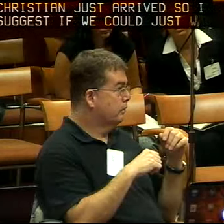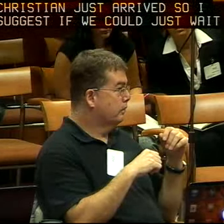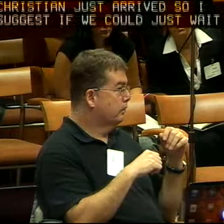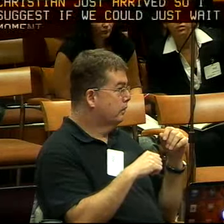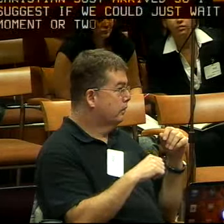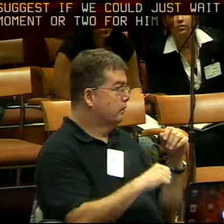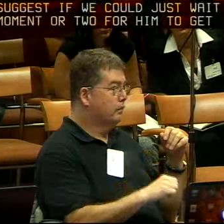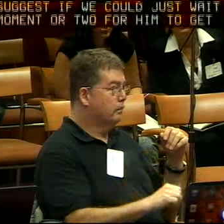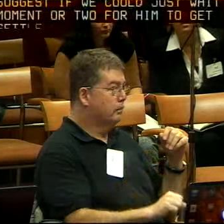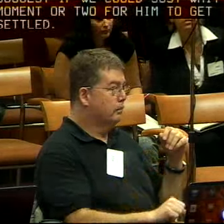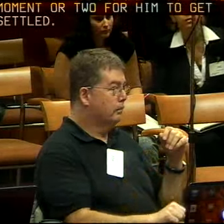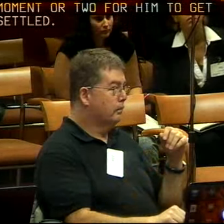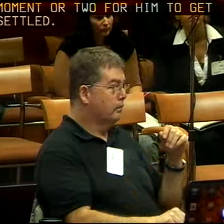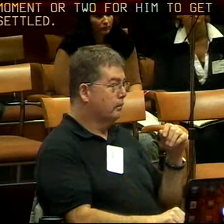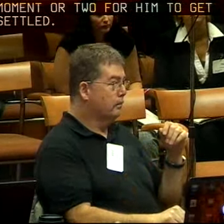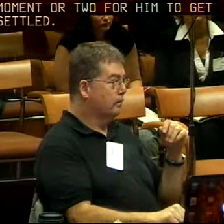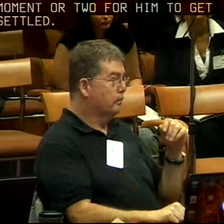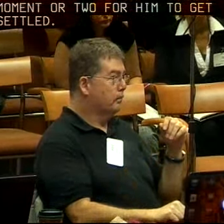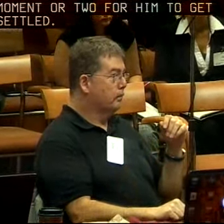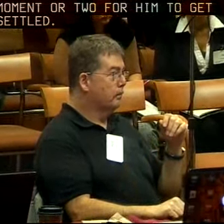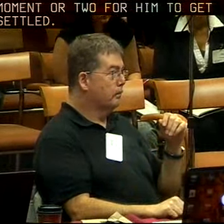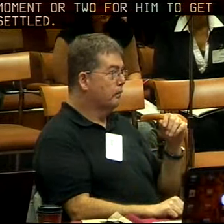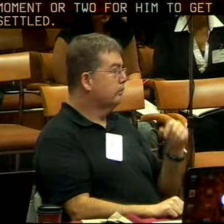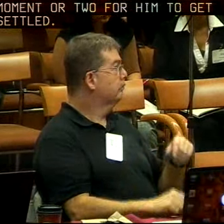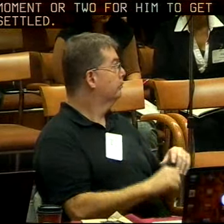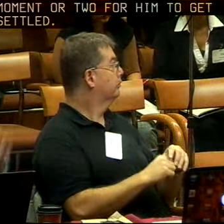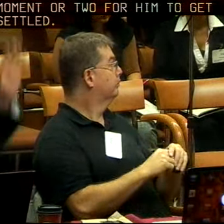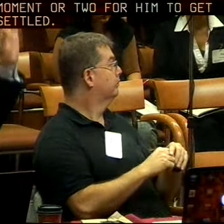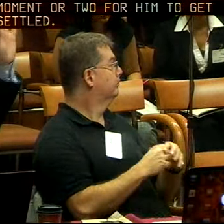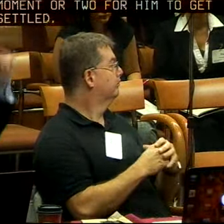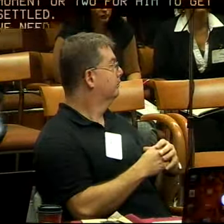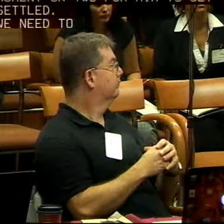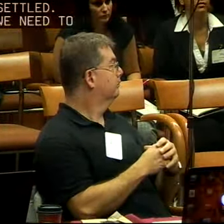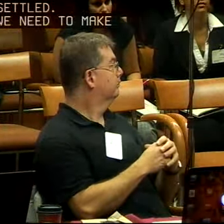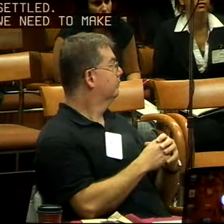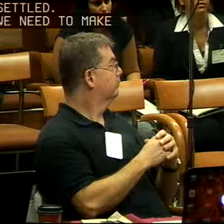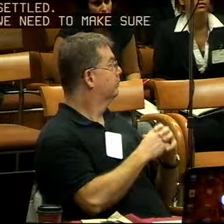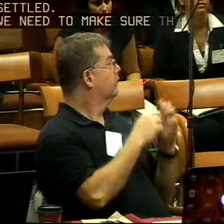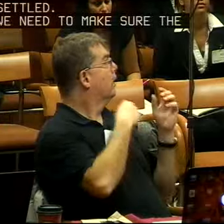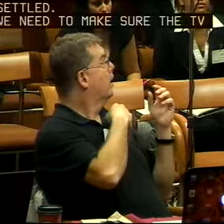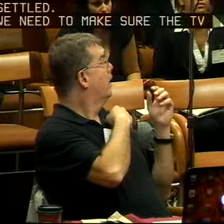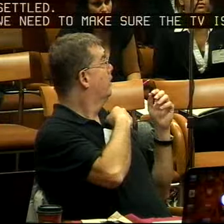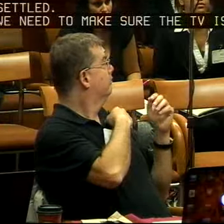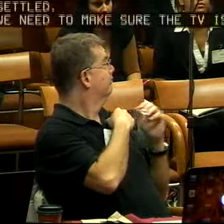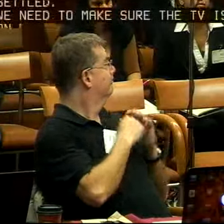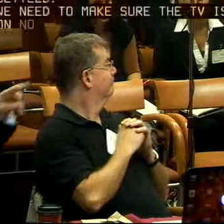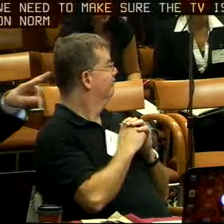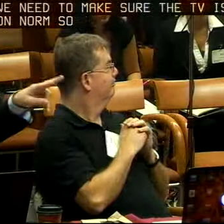We need to make sure the TV's on, Norm, so that I can see what's being said outside. Could you repeat what you just said, please?